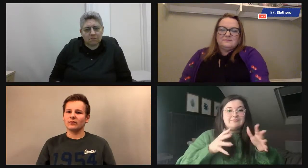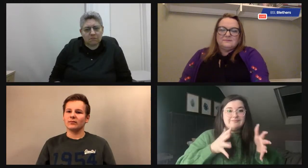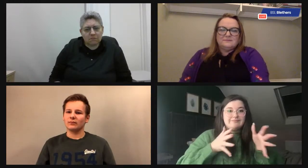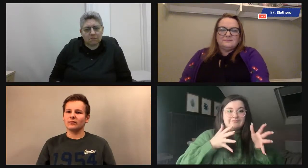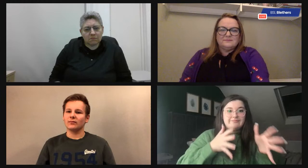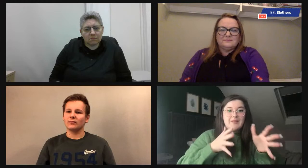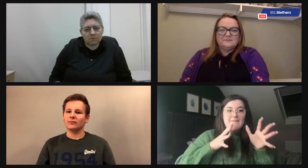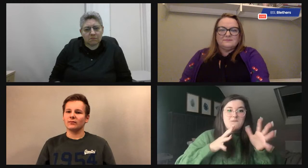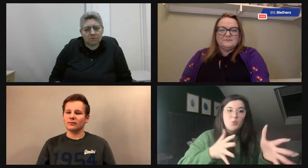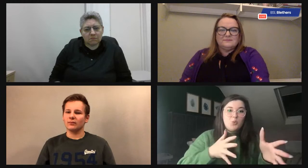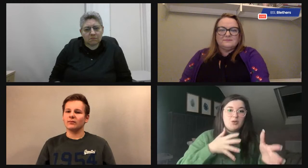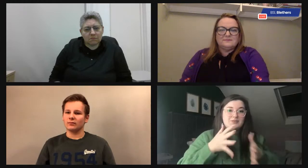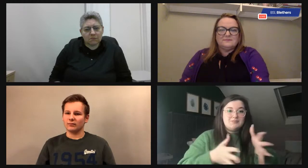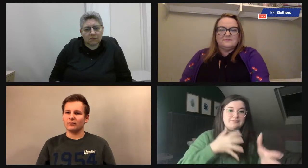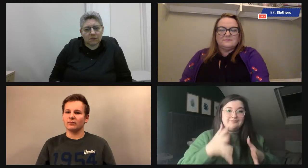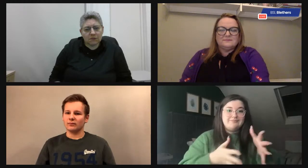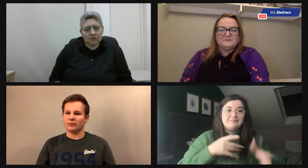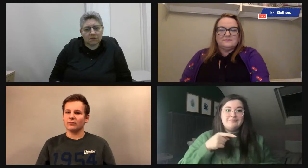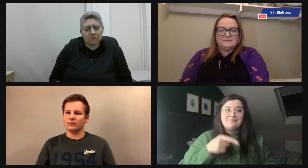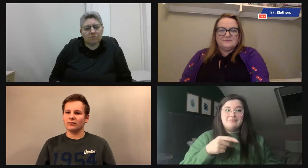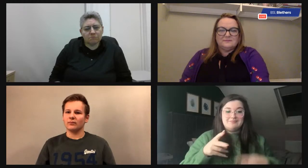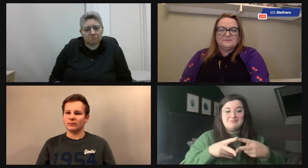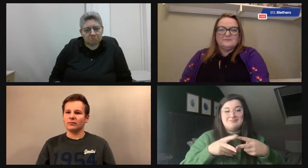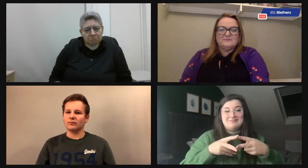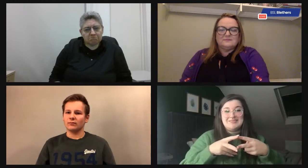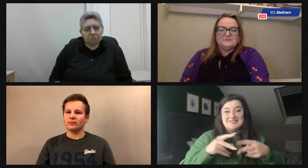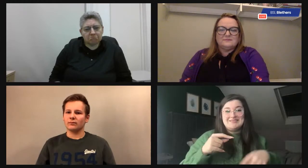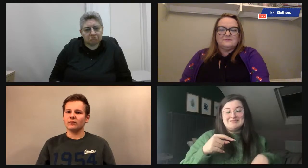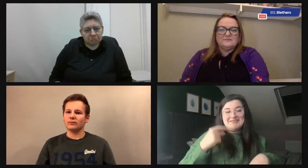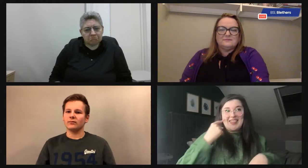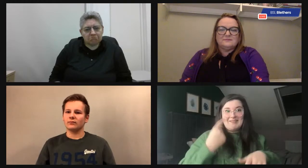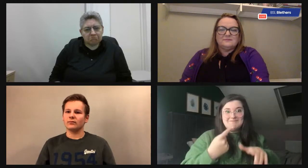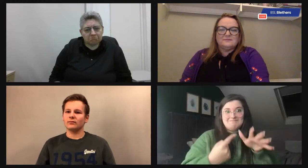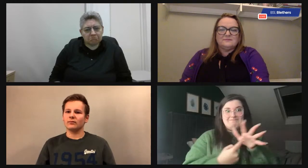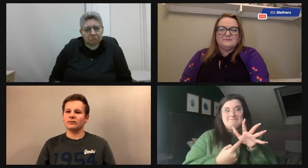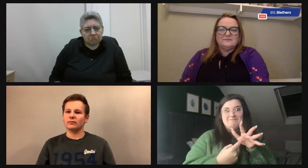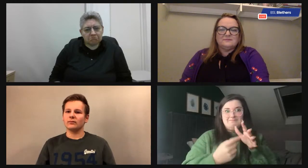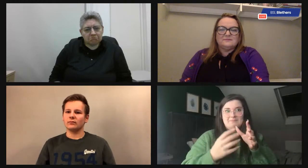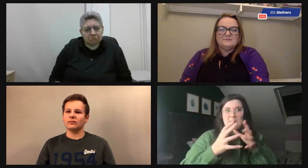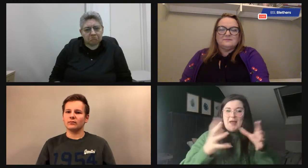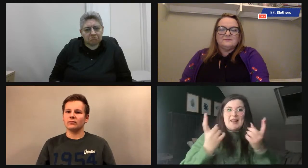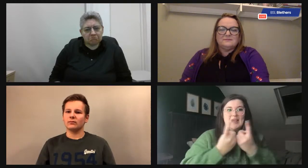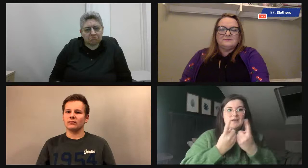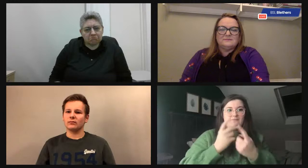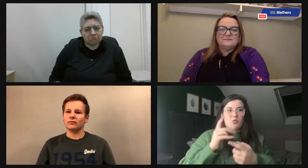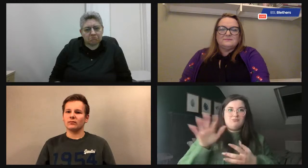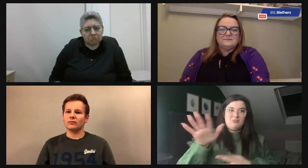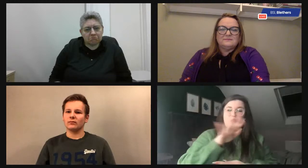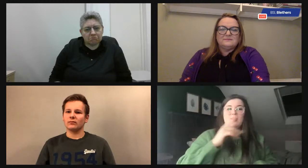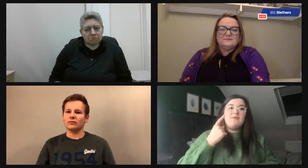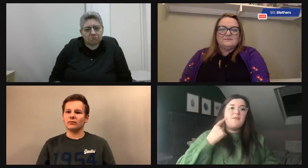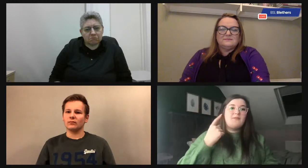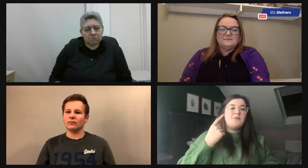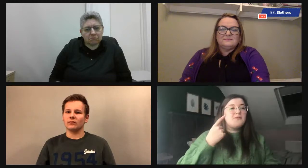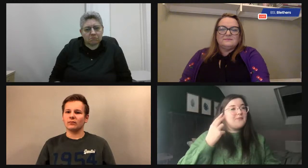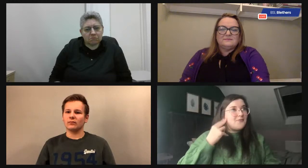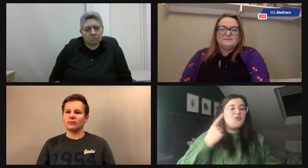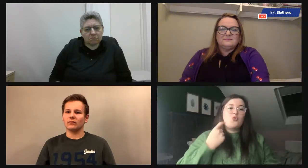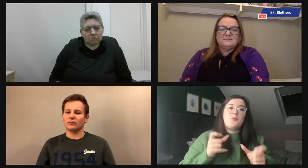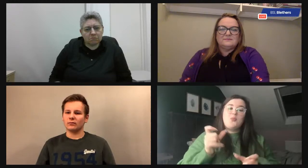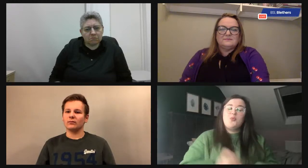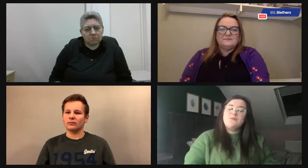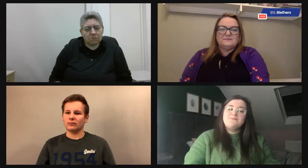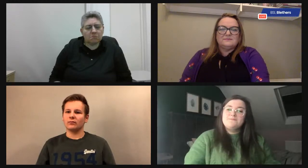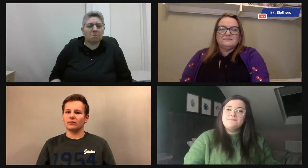poor mental health. The second thing is absolutely fluent in sign. That is just absolutely one of the